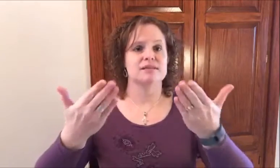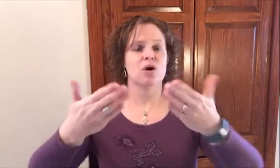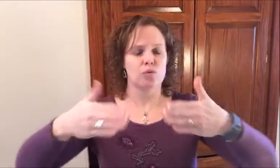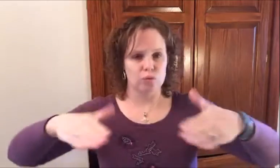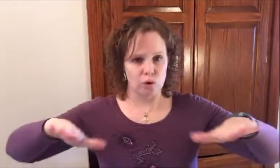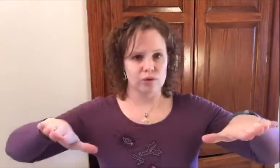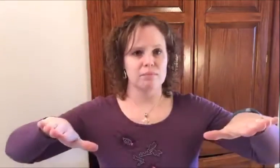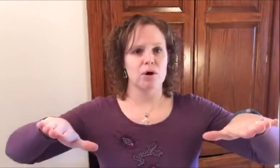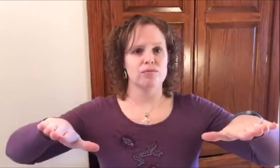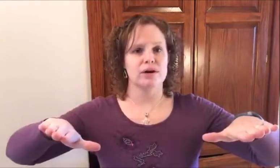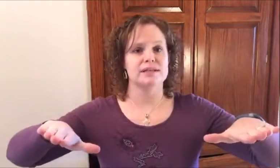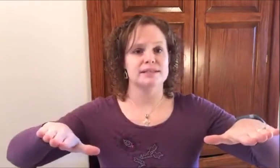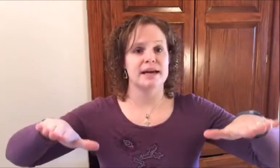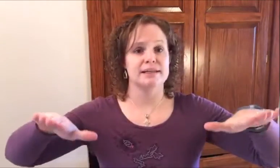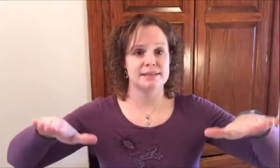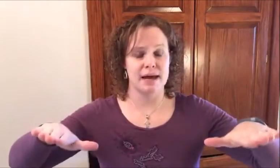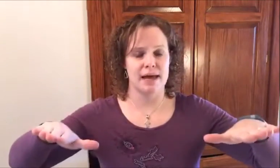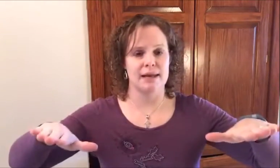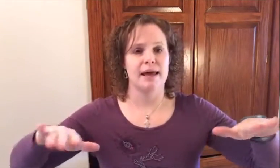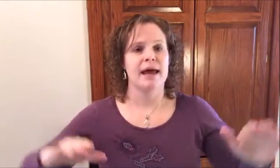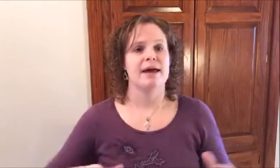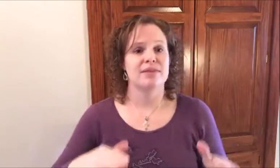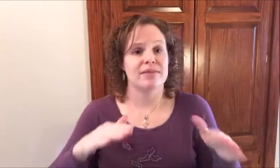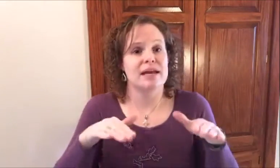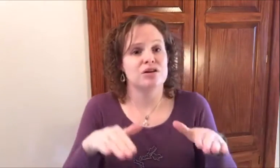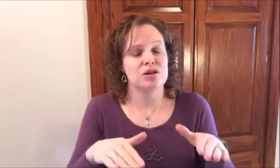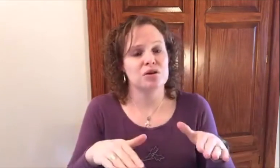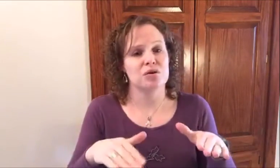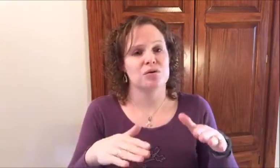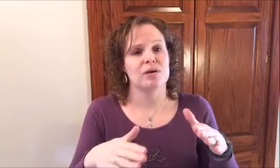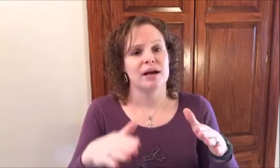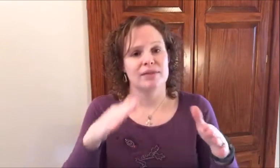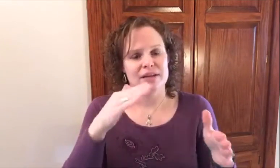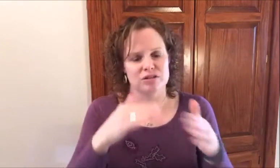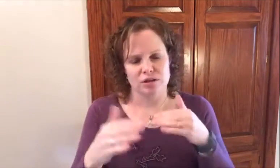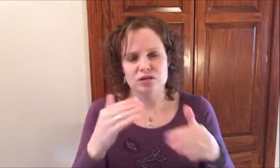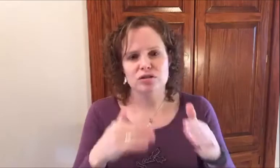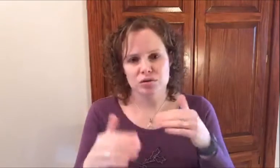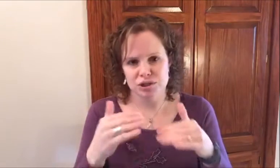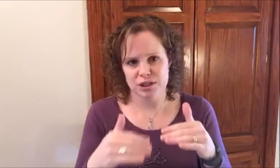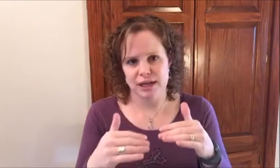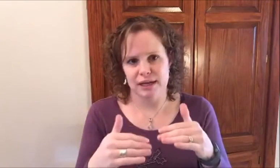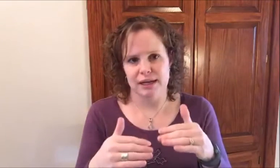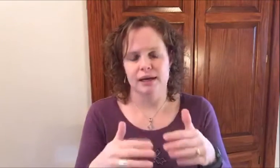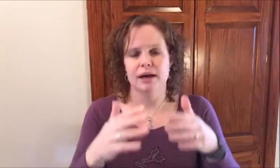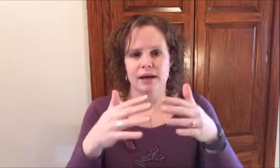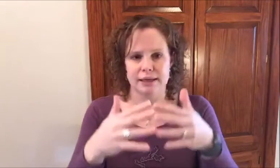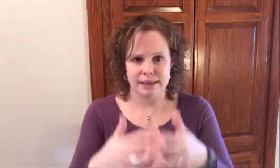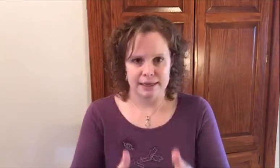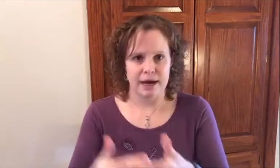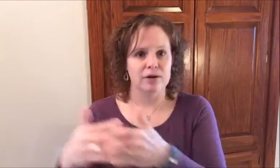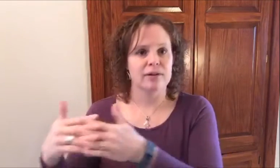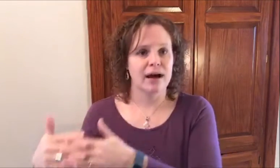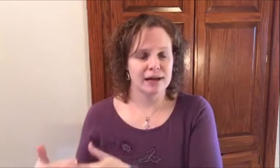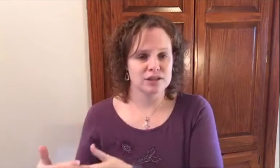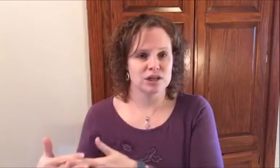hands, roll them over and say done. And then they knew, they start associating getting out of the high